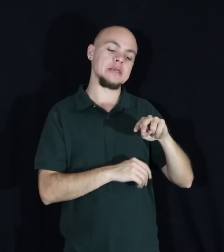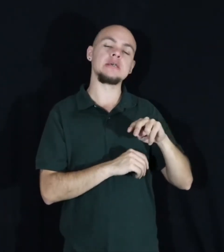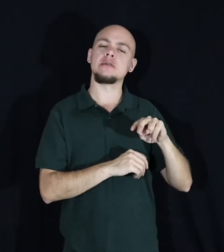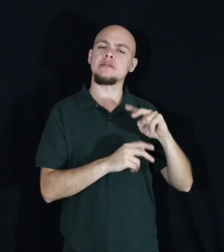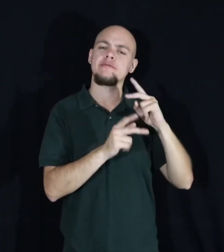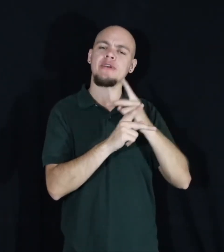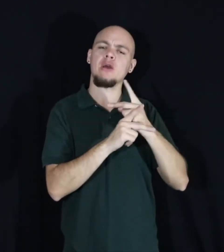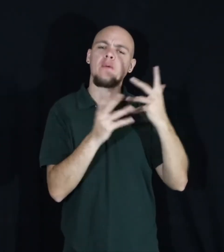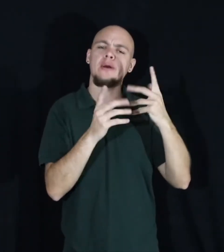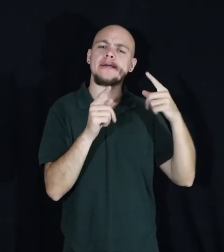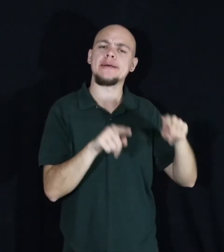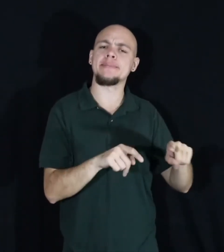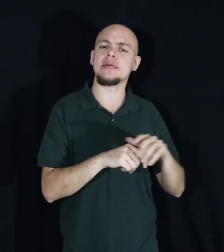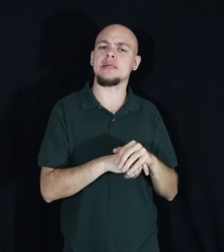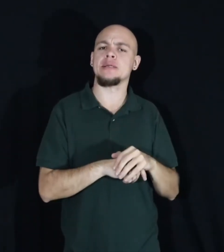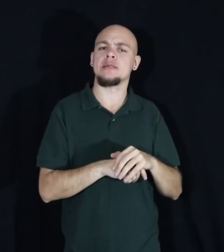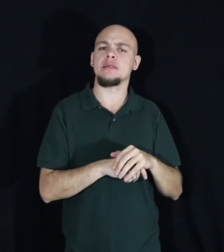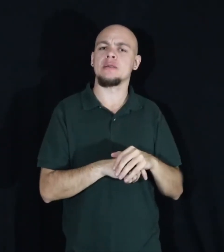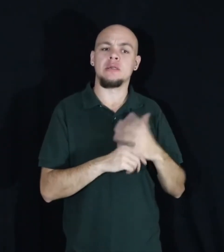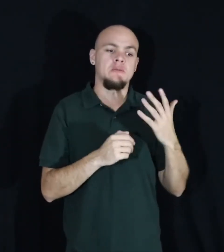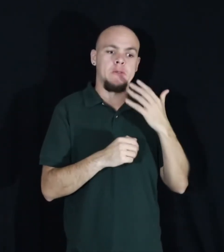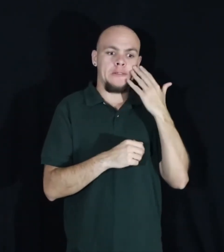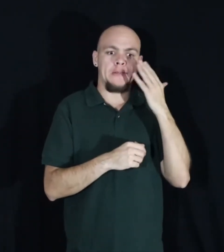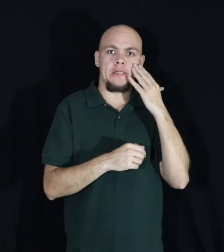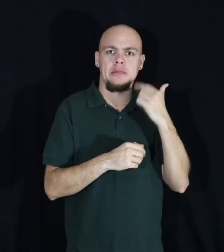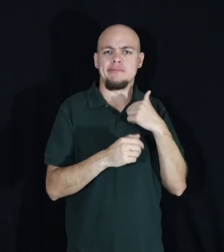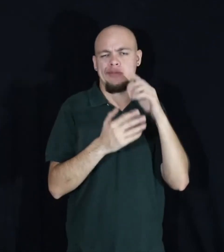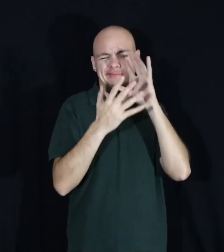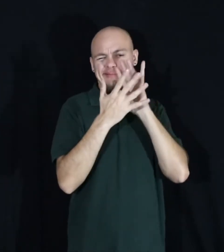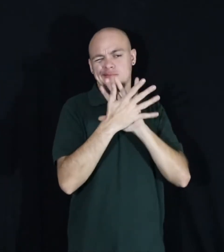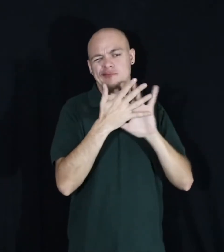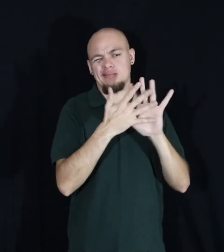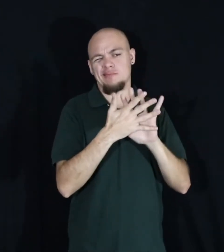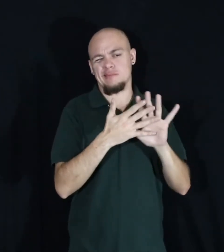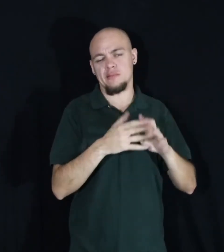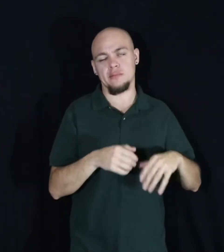figure out what was going on. I wasn't aware, I was in a little bit of a haze.